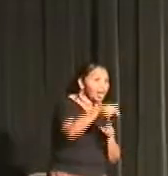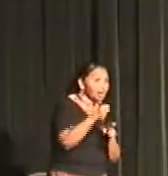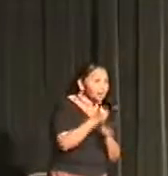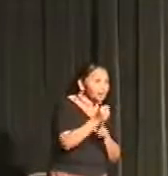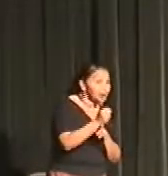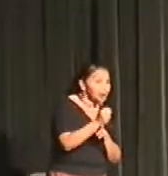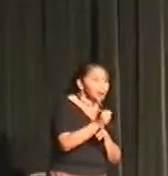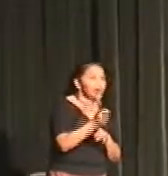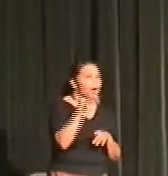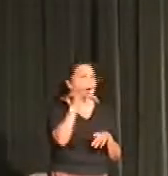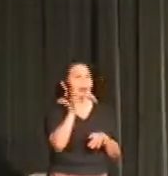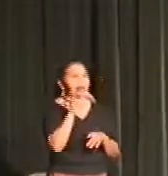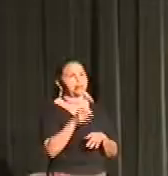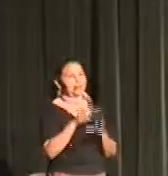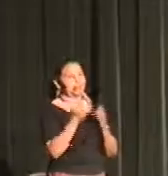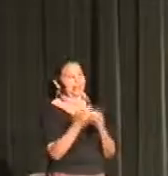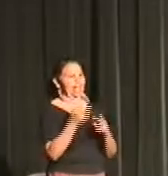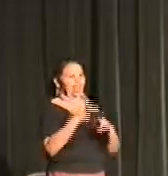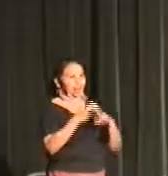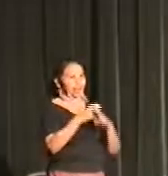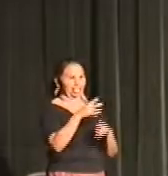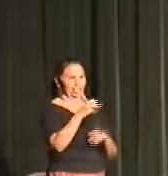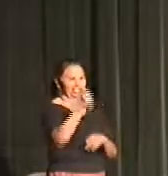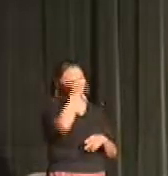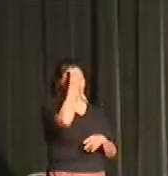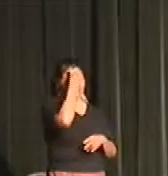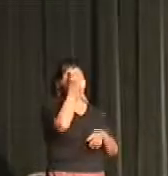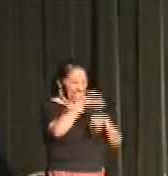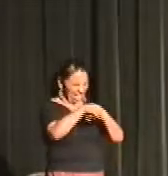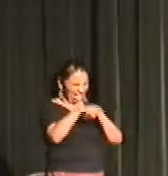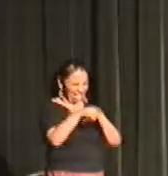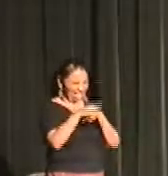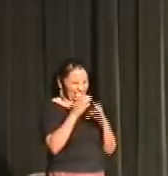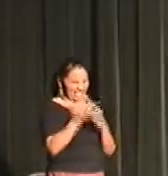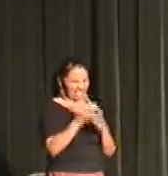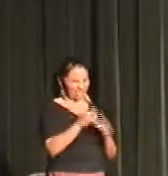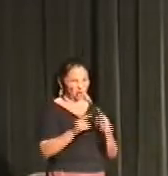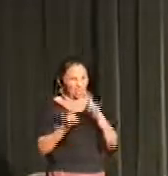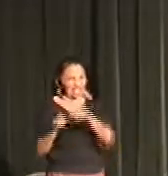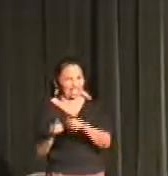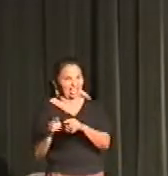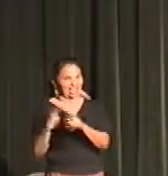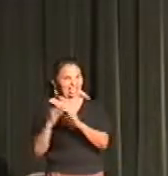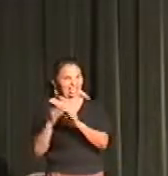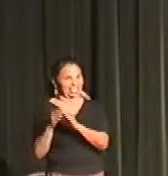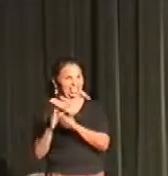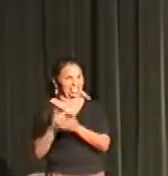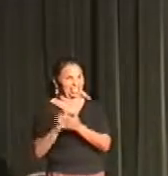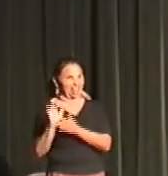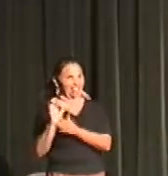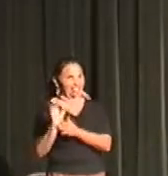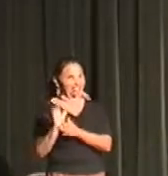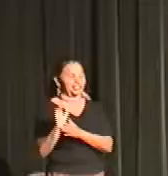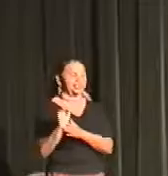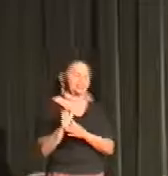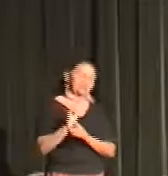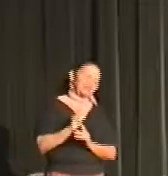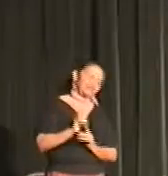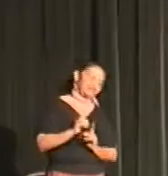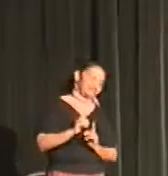that they called a dummy, they called it a dummy English class over at this little city college. And I went ahead and I signed up